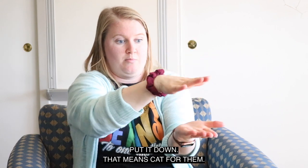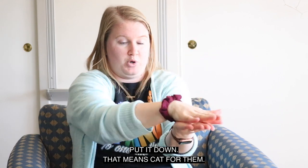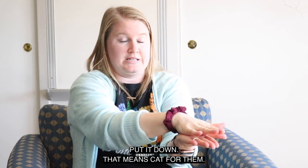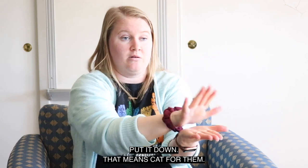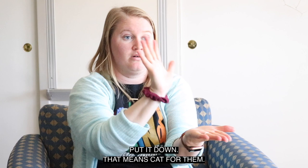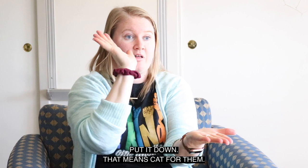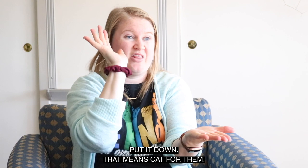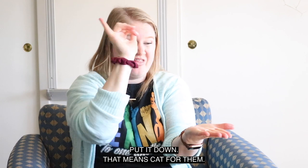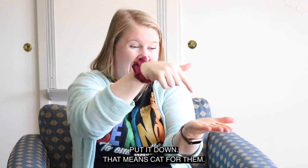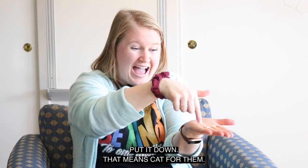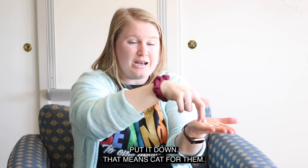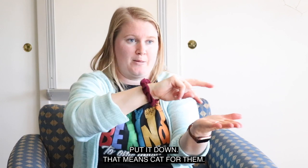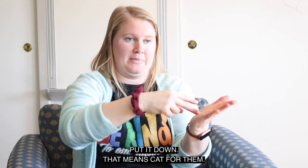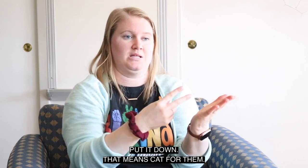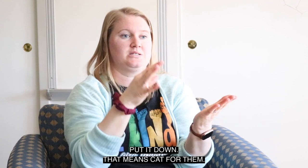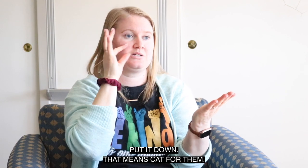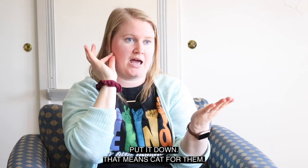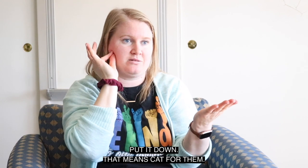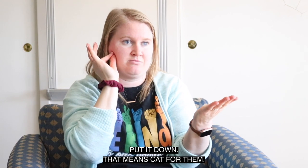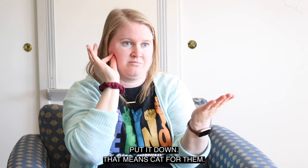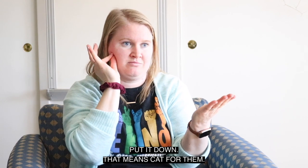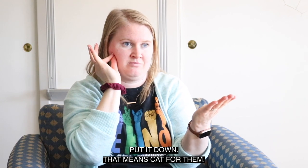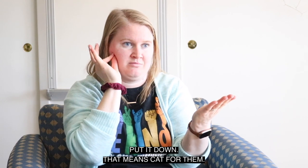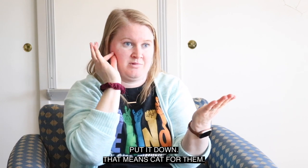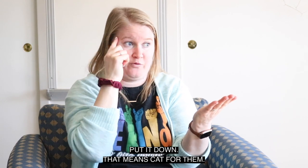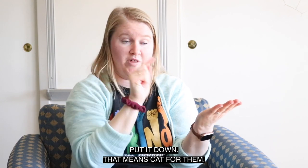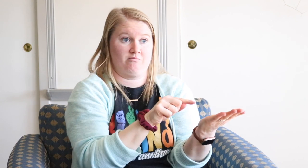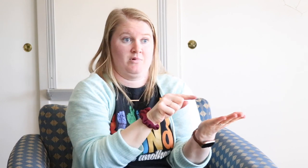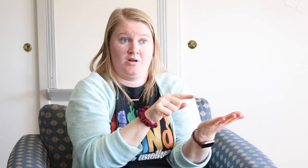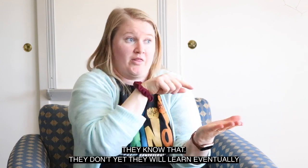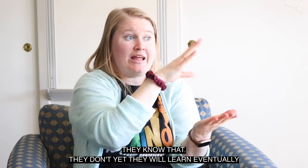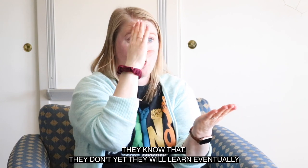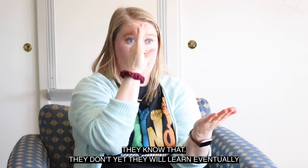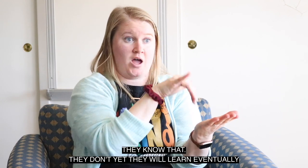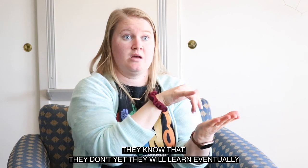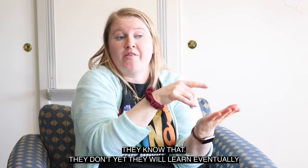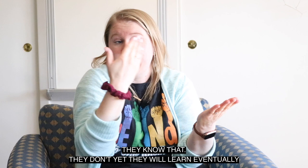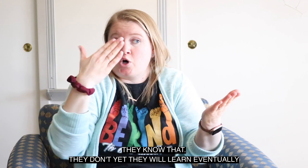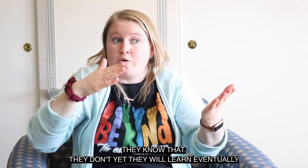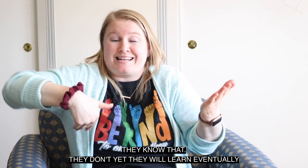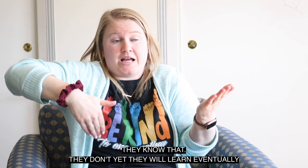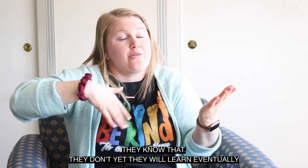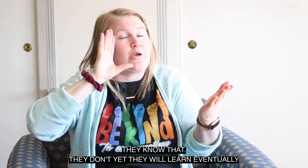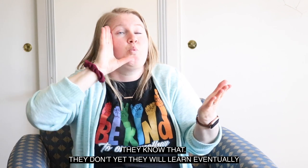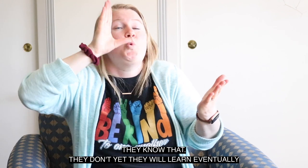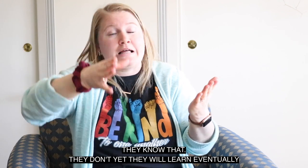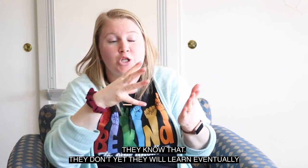put it down. That means cat for them. They know that. They don't get, they will